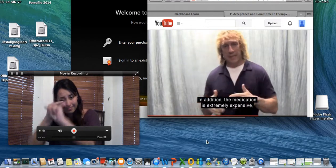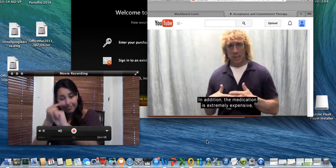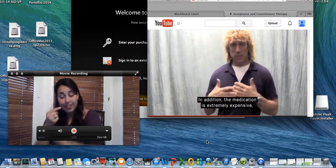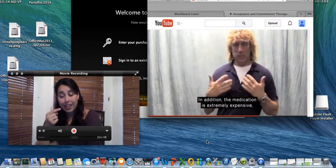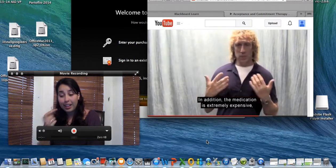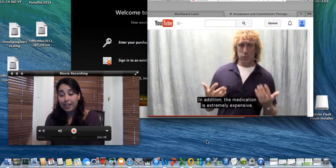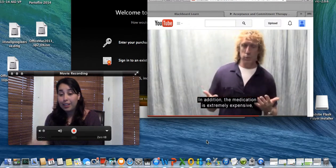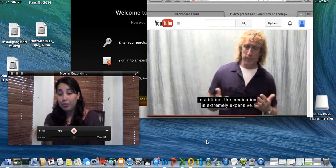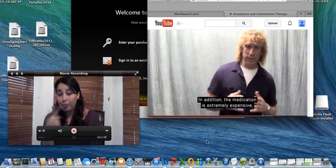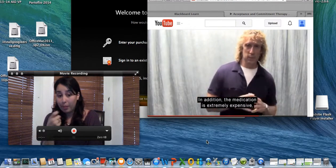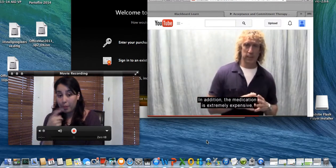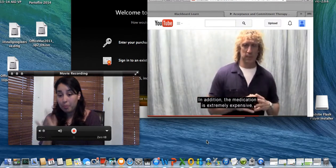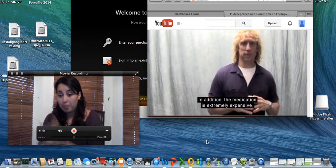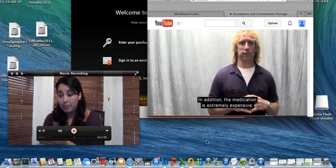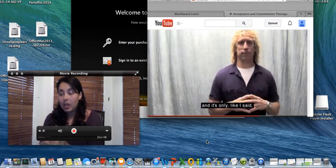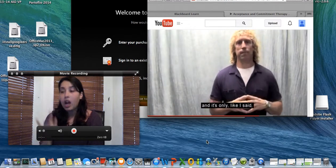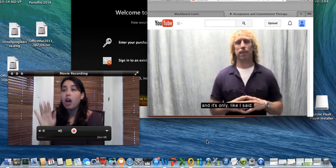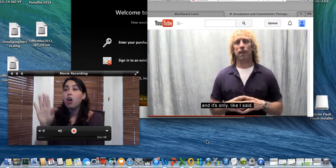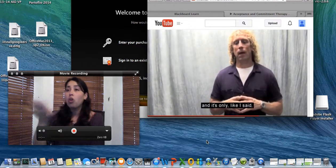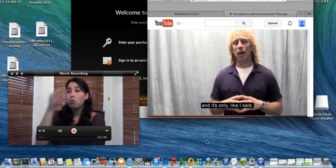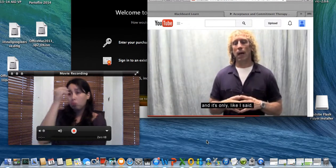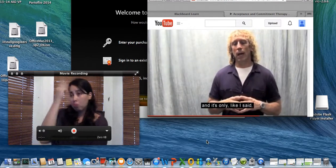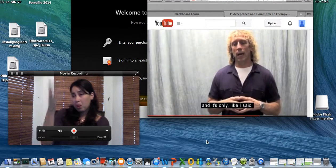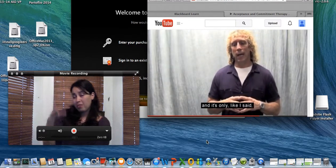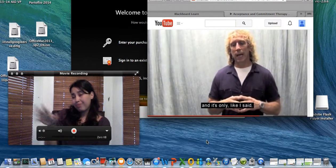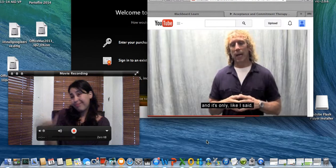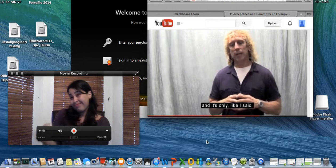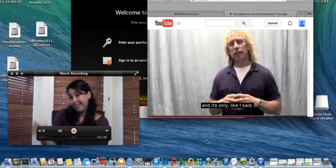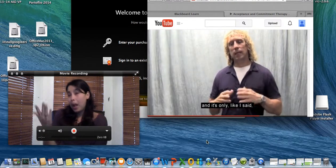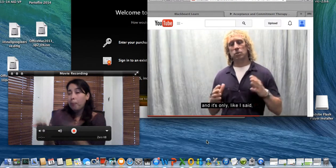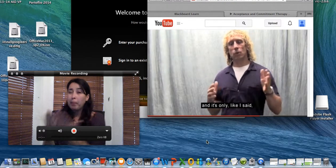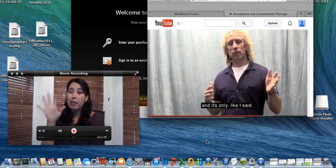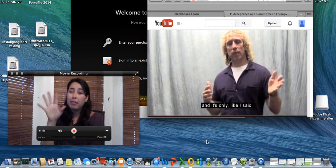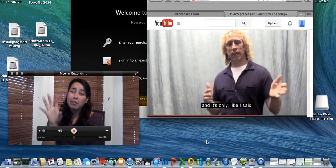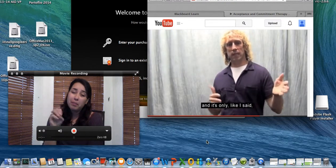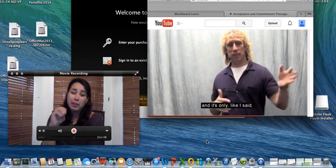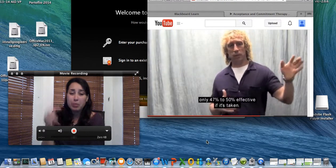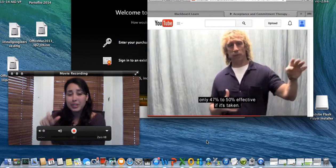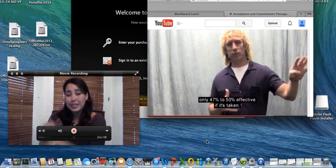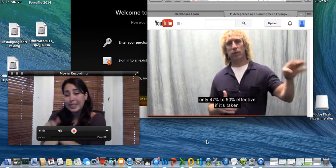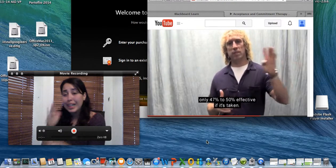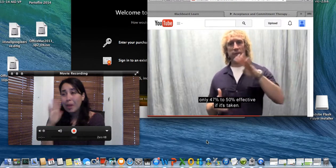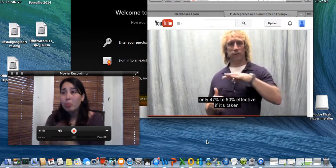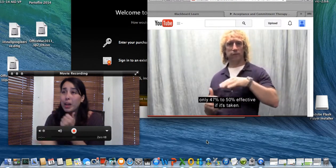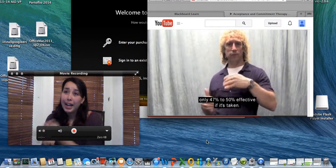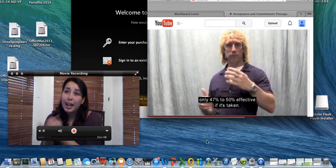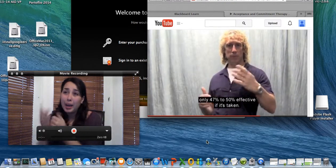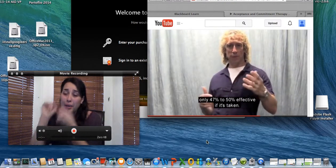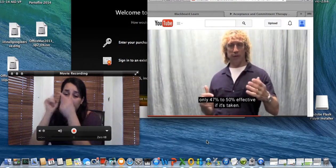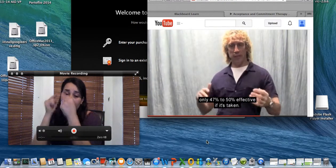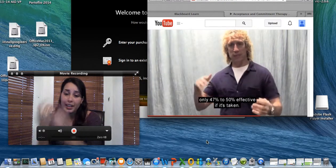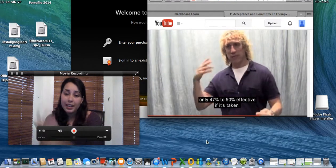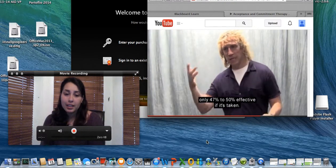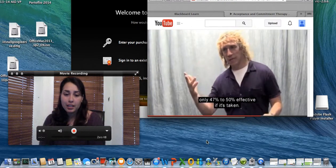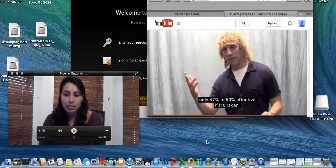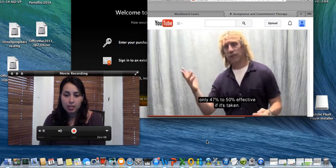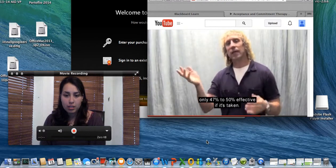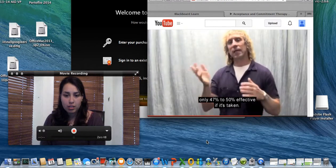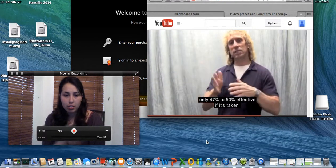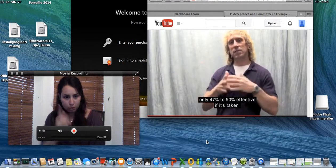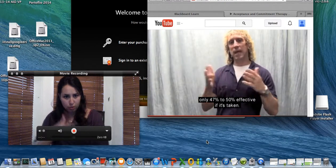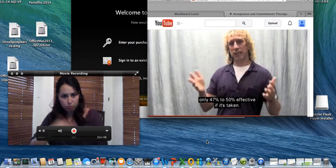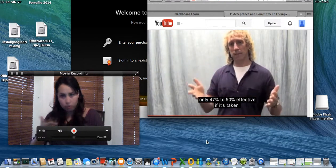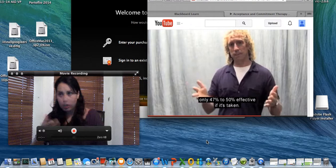addition, the medication is extremely expensive. And it's only, like I said, only 47 to 50% effective